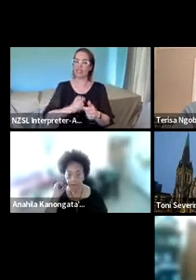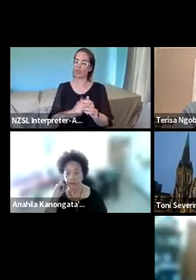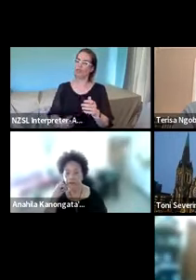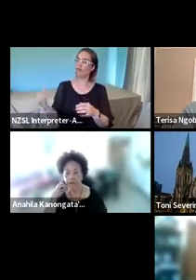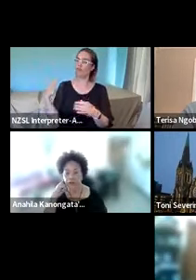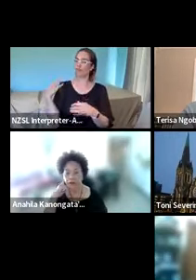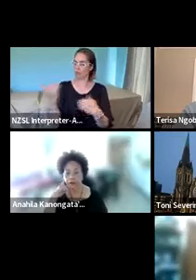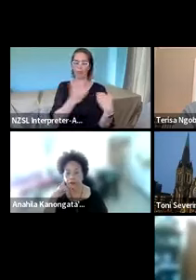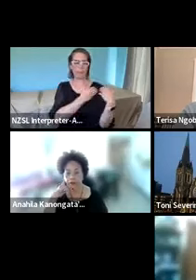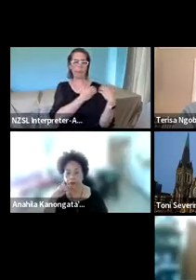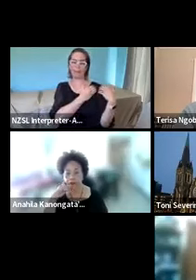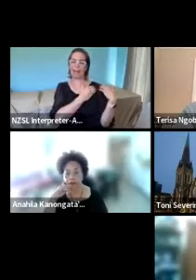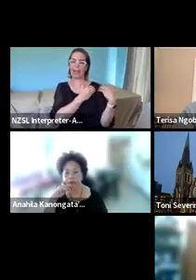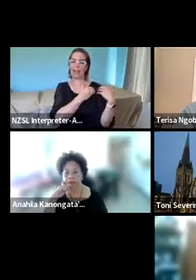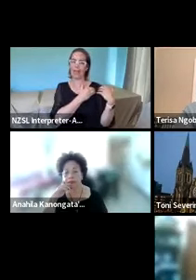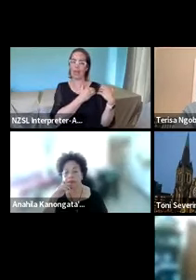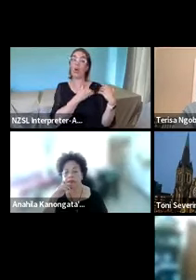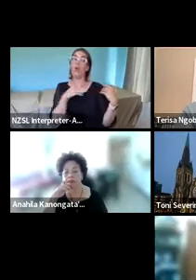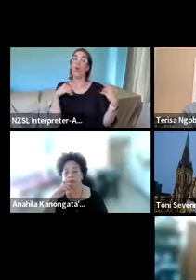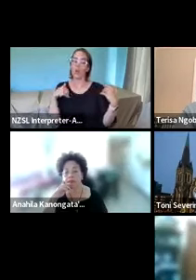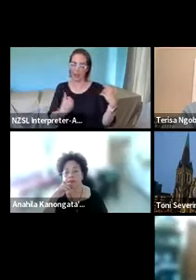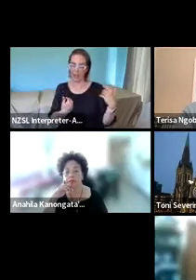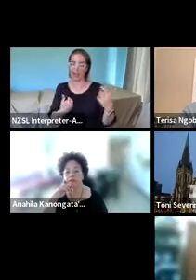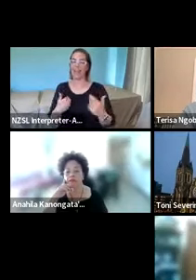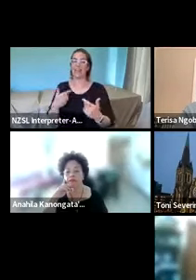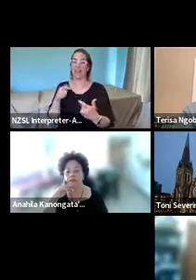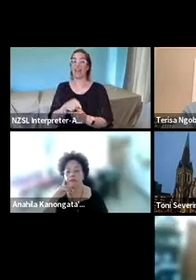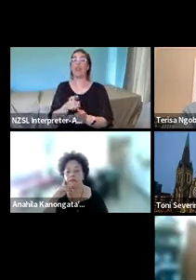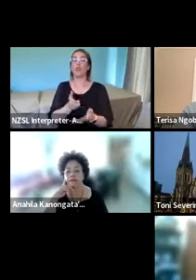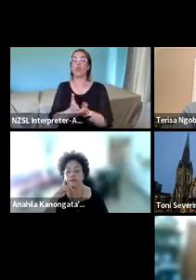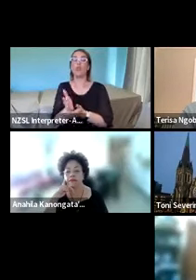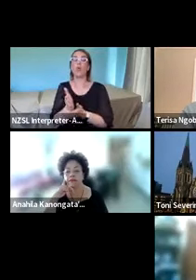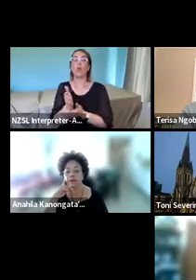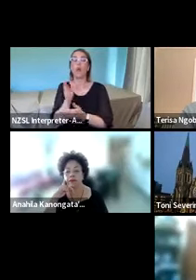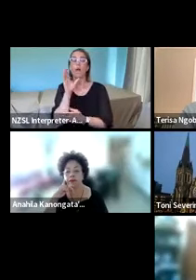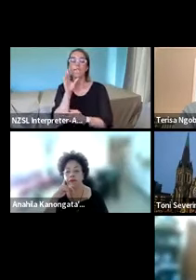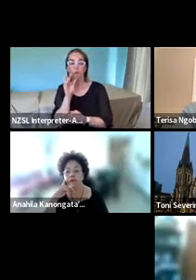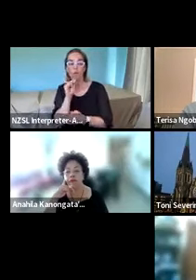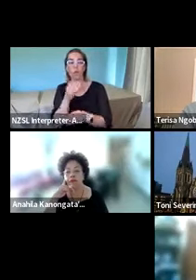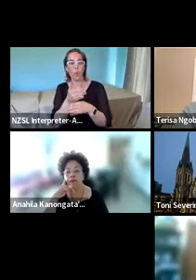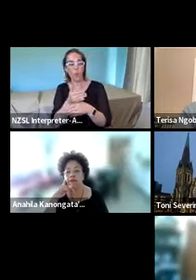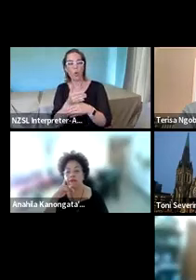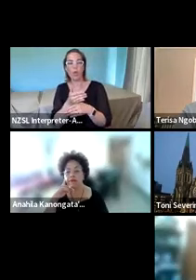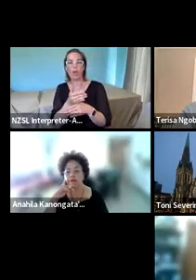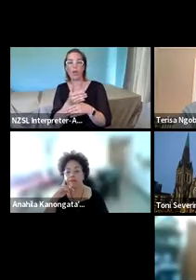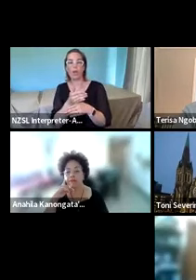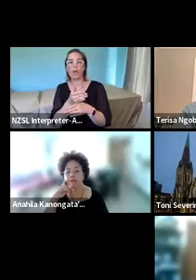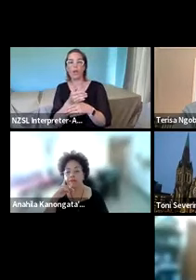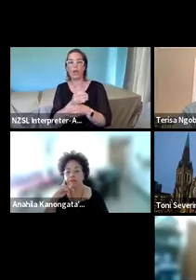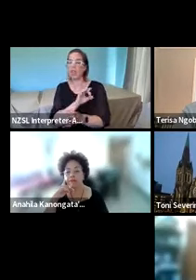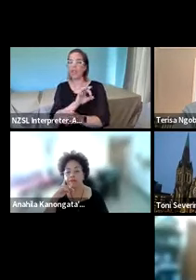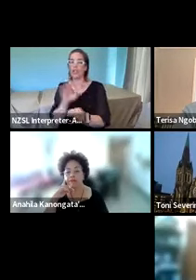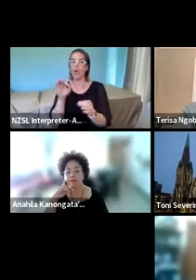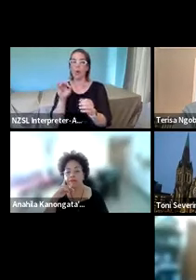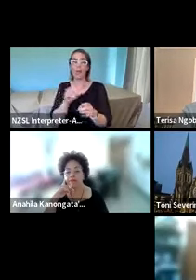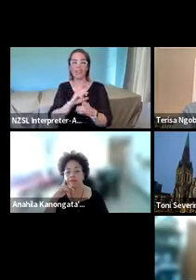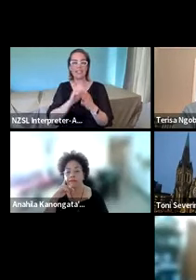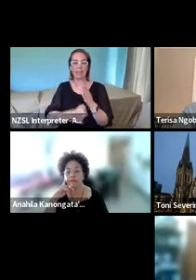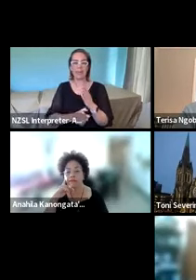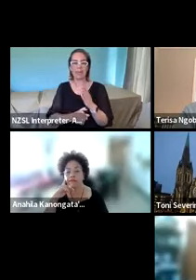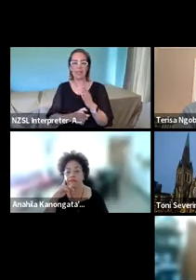unless we can have a workers' voice that actually says this government department actually has no one with a disability above the level